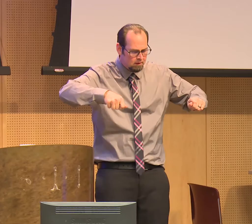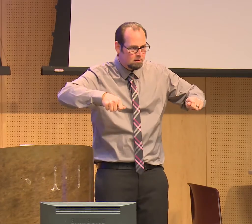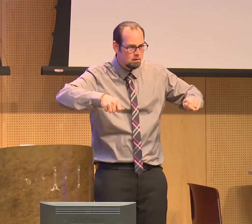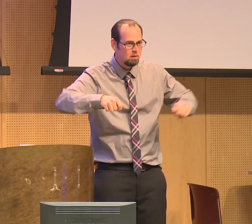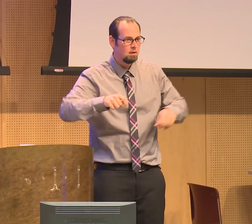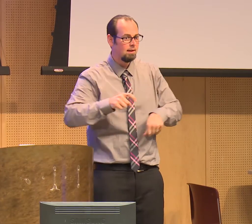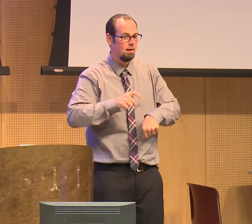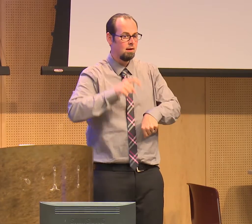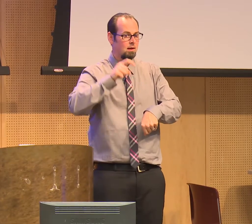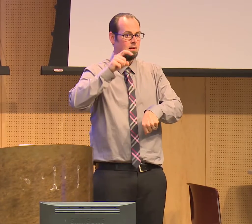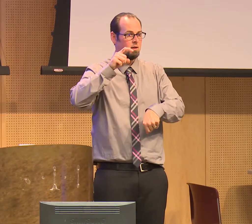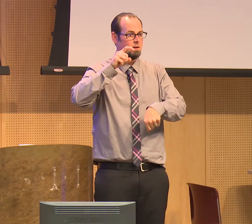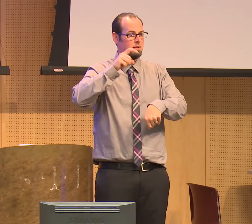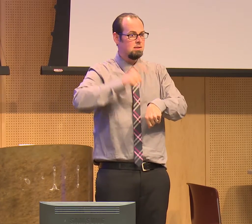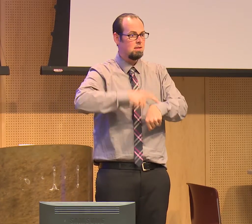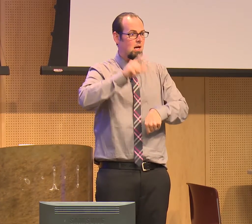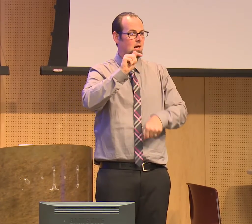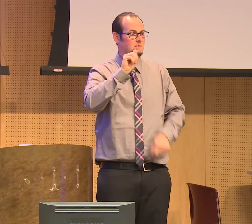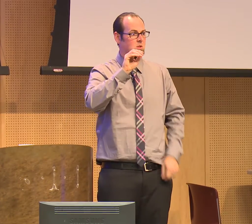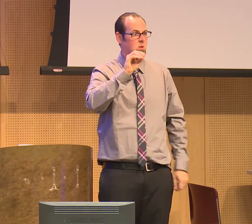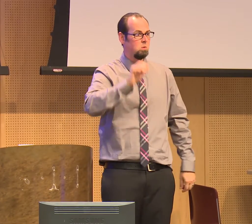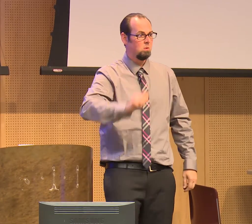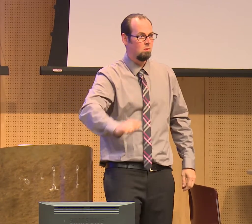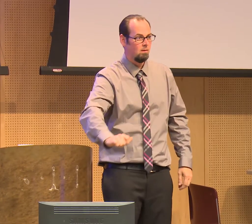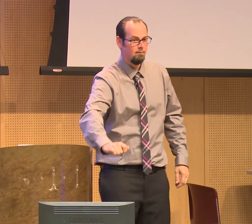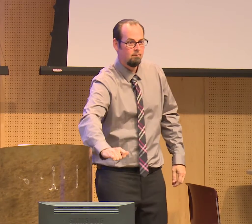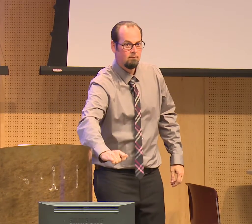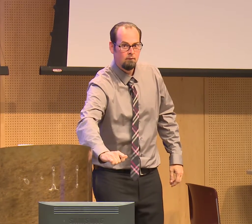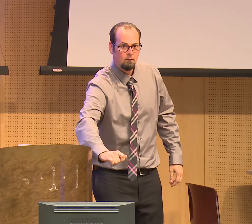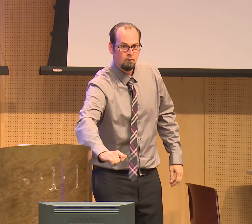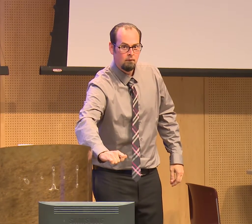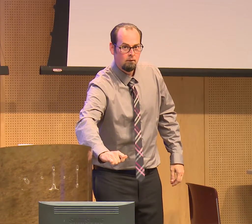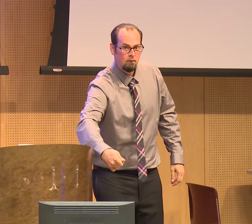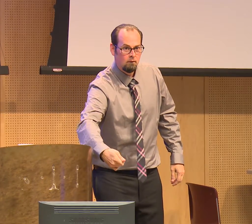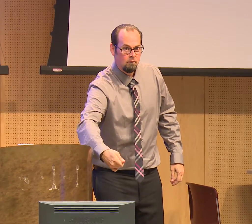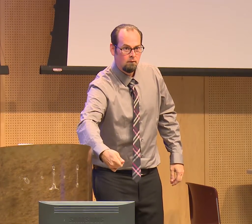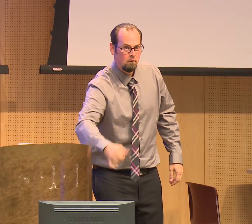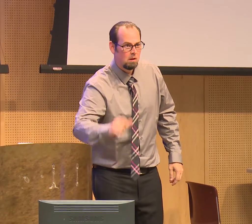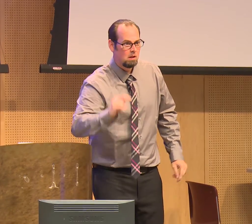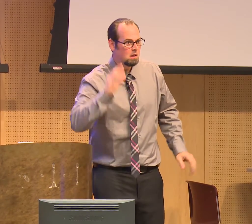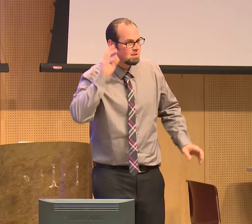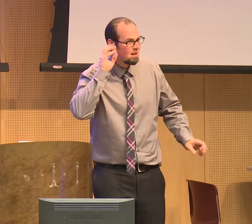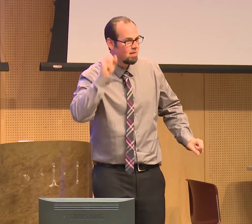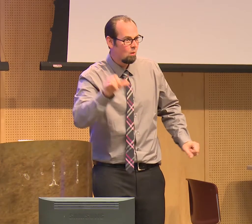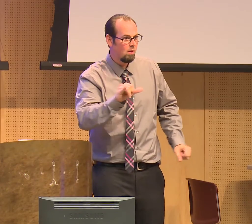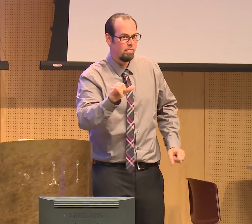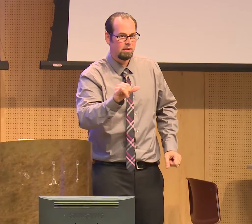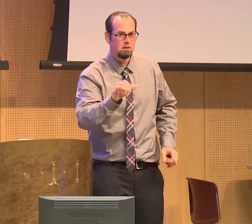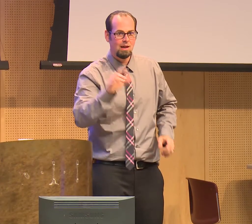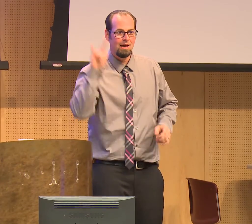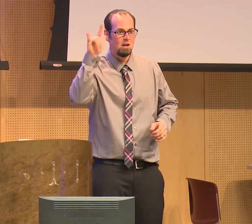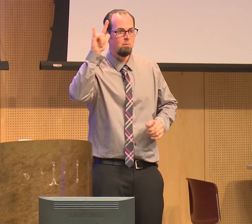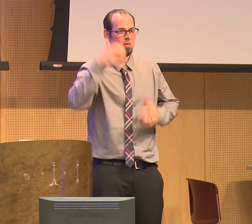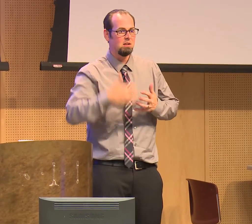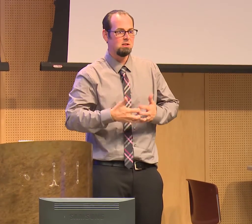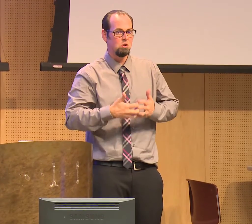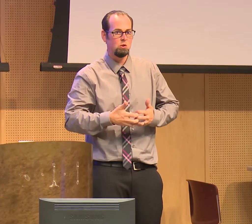And the guy up on the walkway, he was working and playing, but he would turn on a tool, and it sounded like an